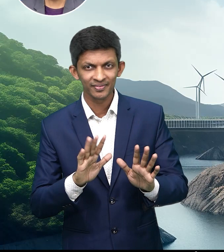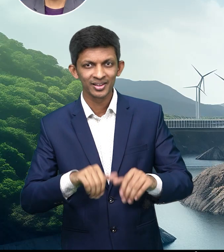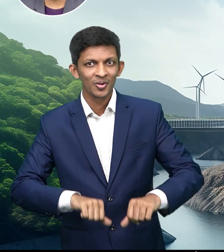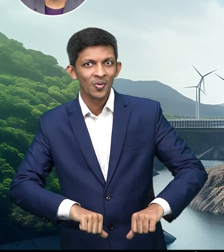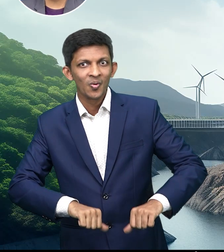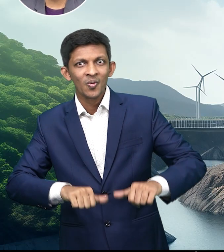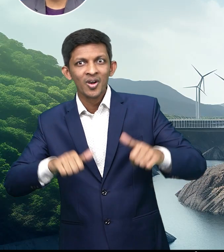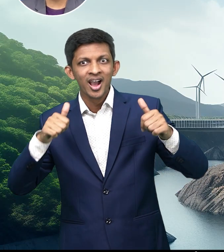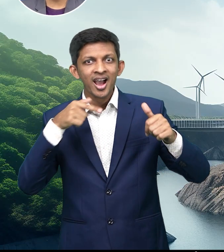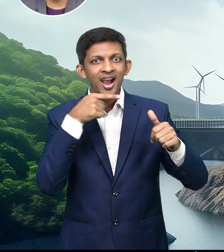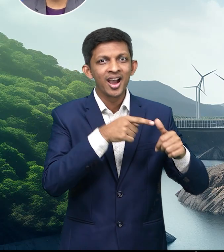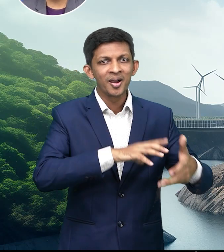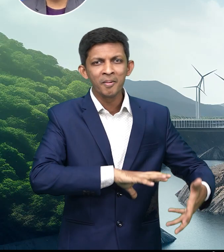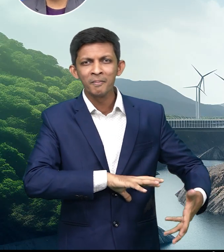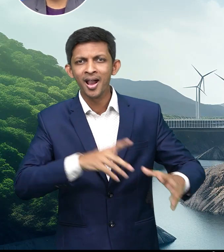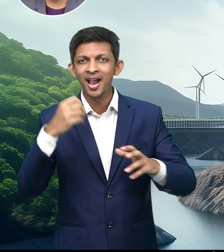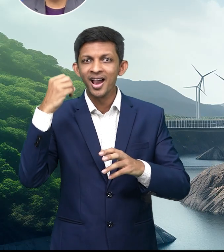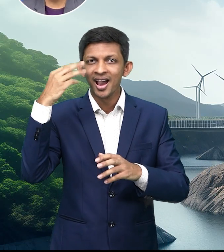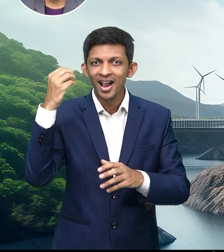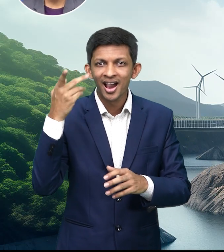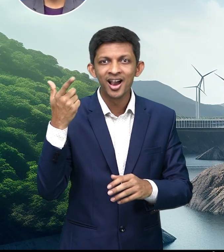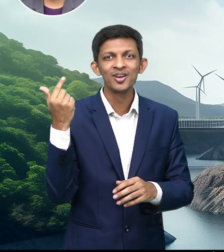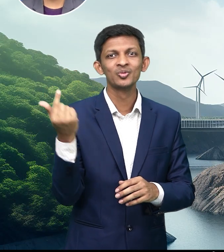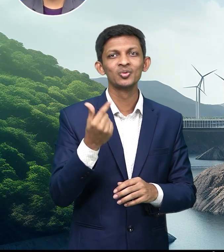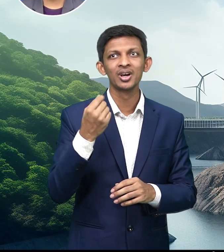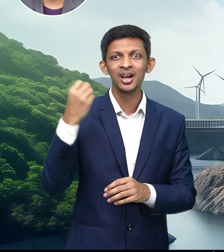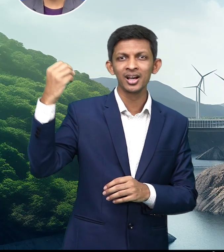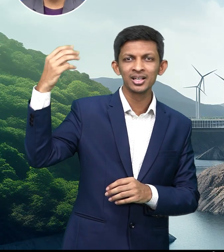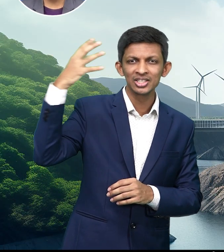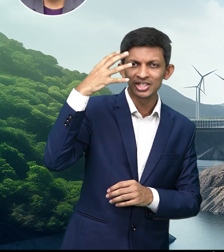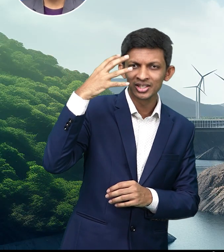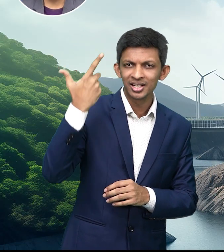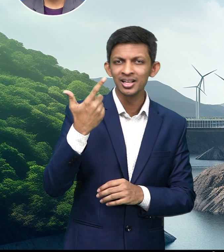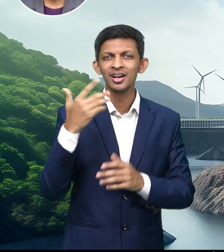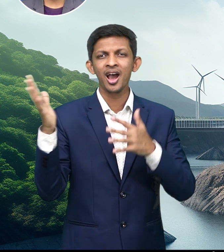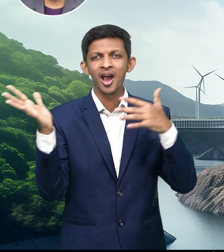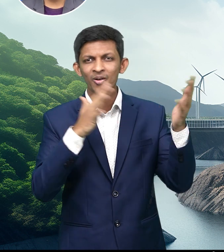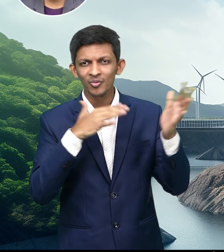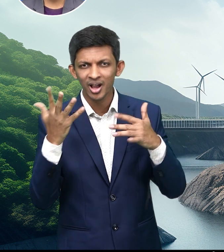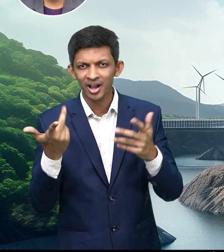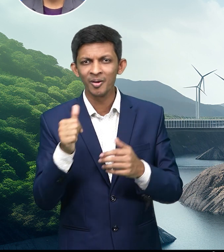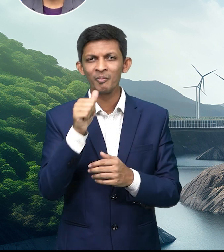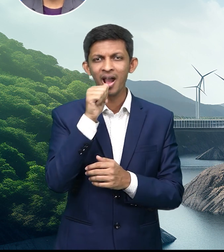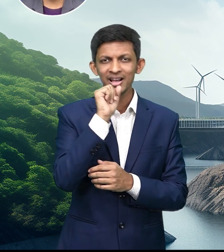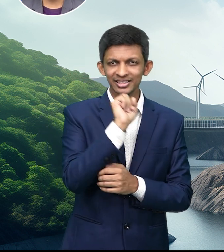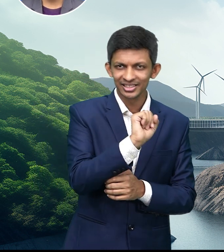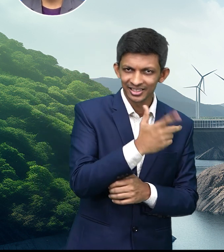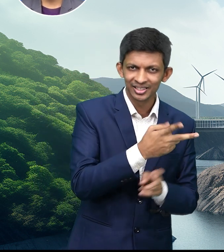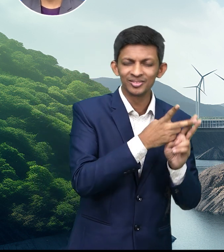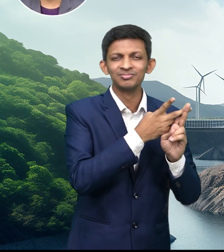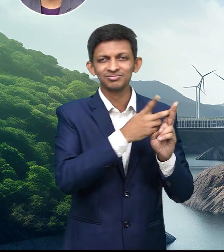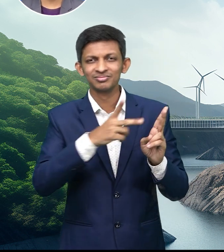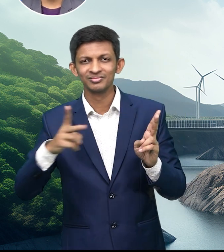They have successfully produced electricity using the sun, wind,